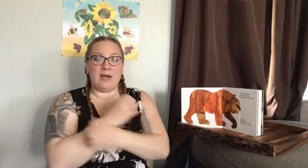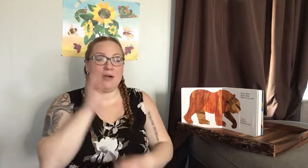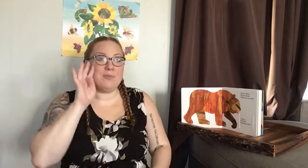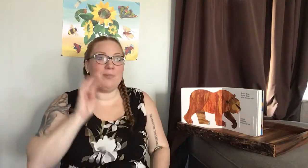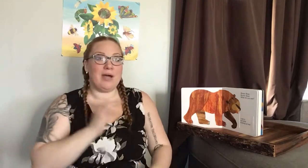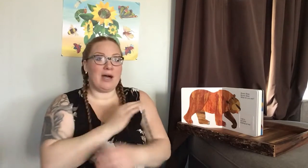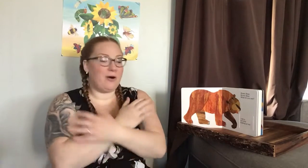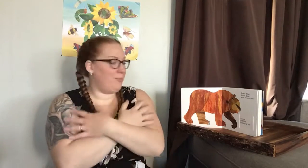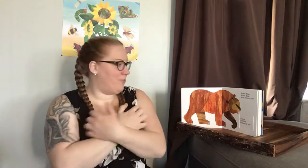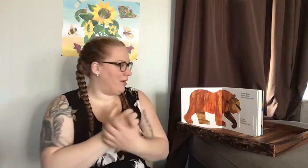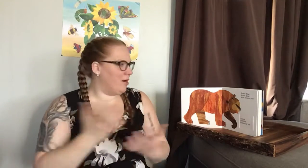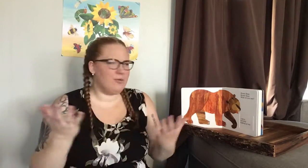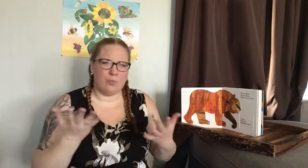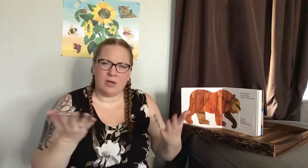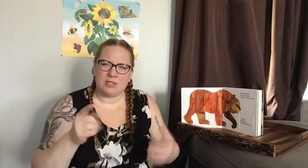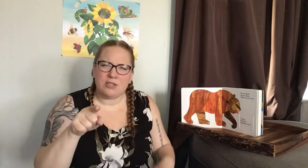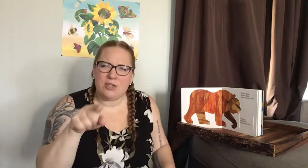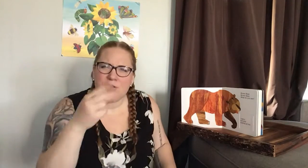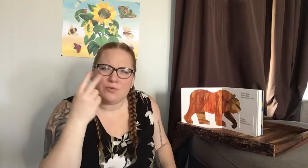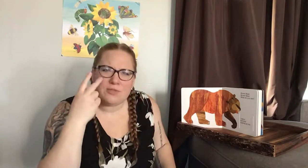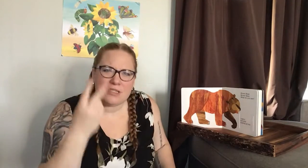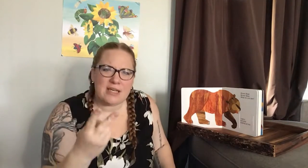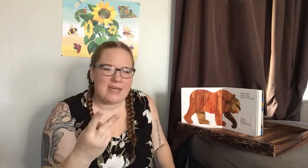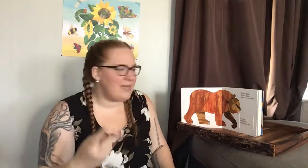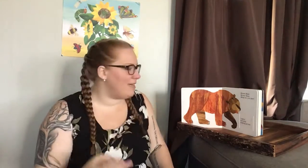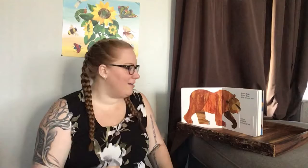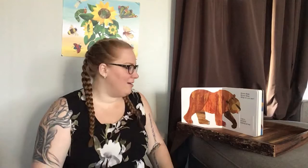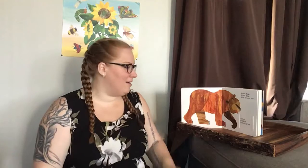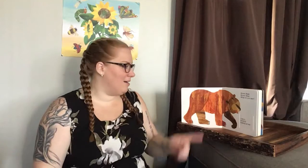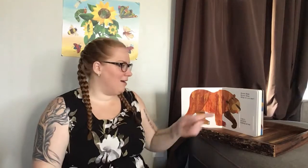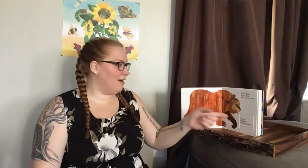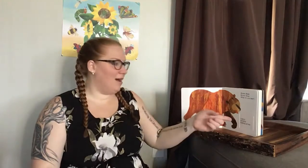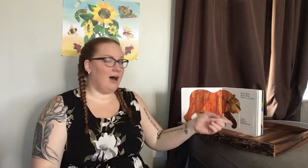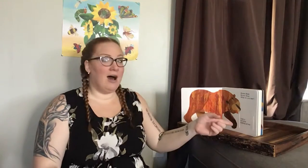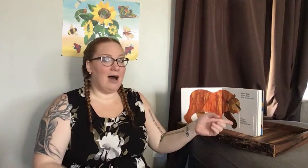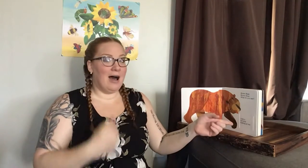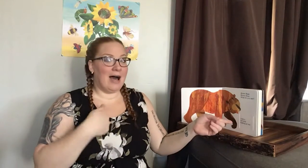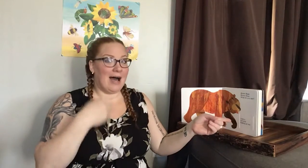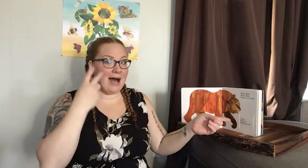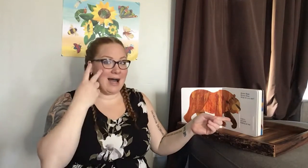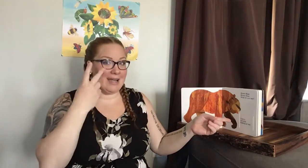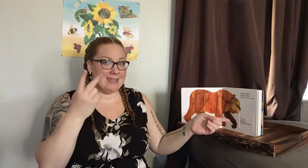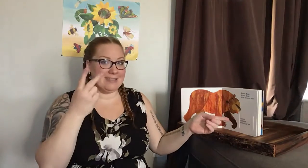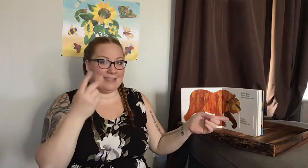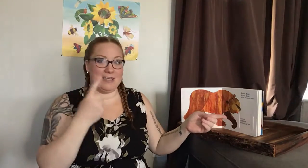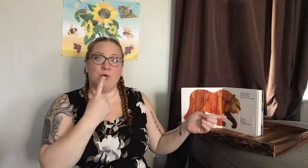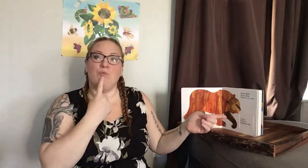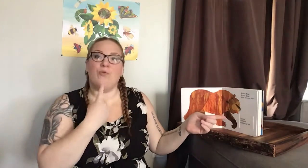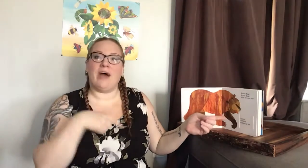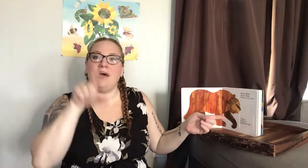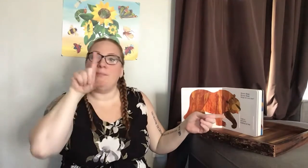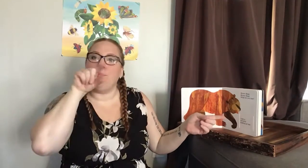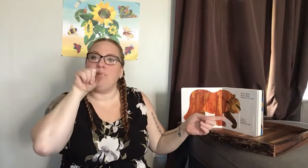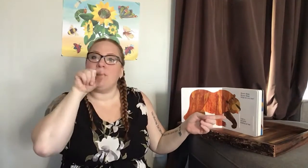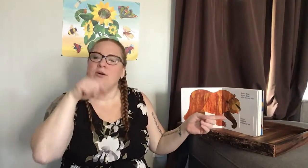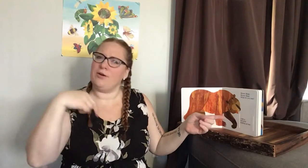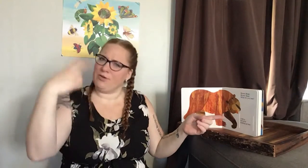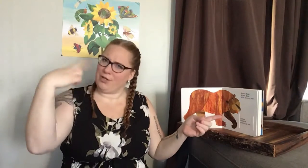Brown Bear, what do you see? I I see a red bird